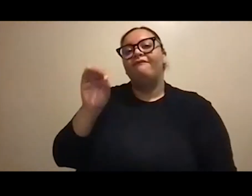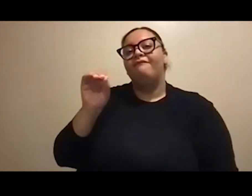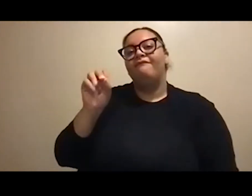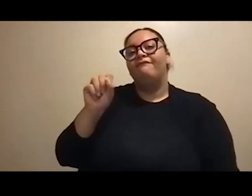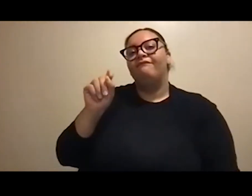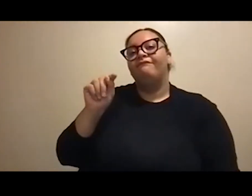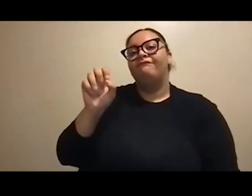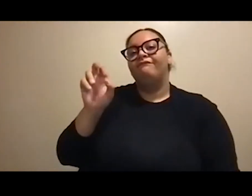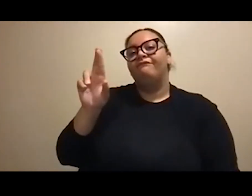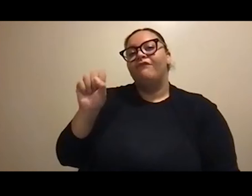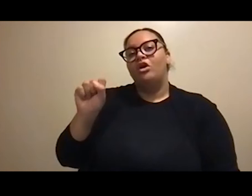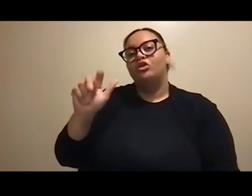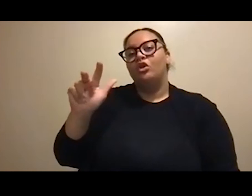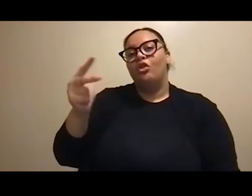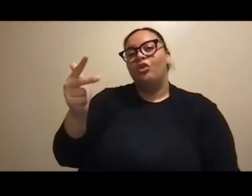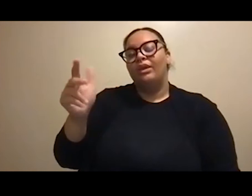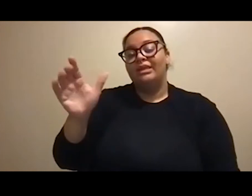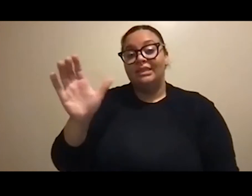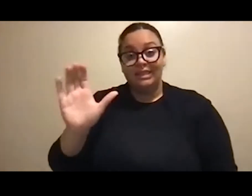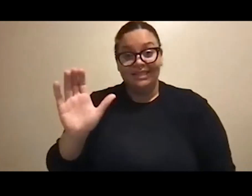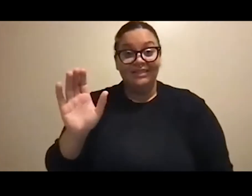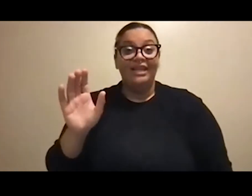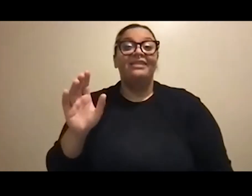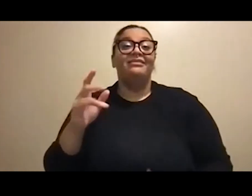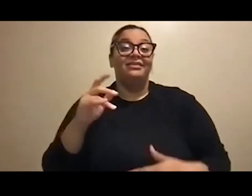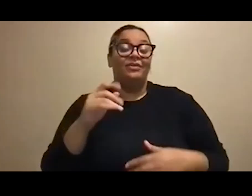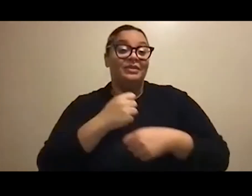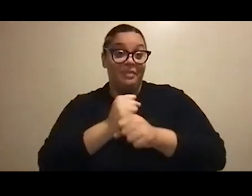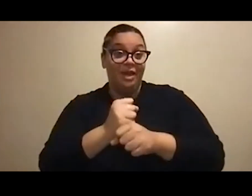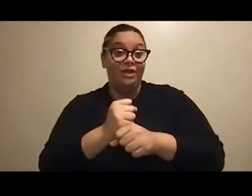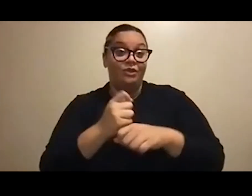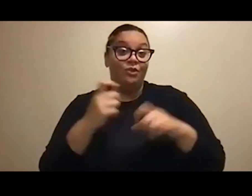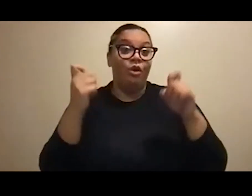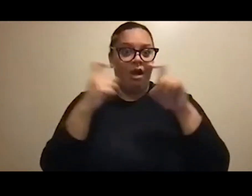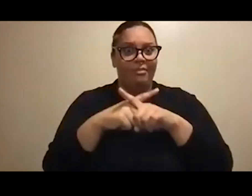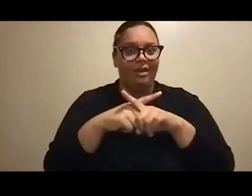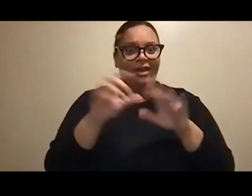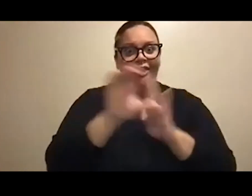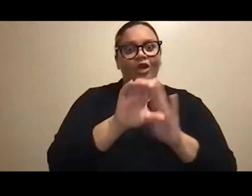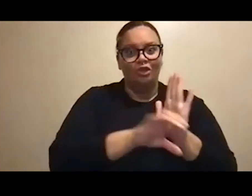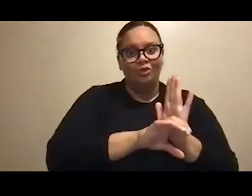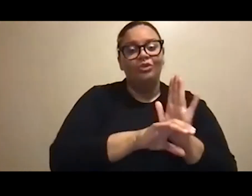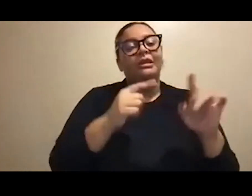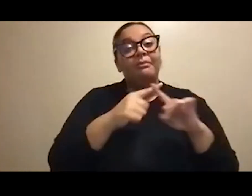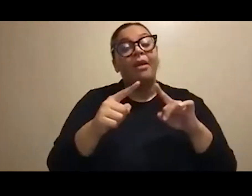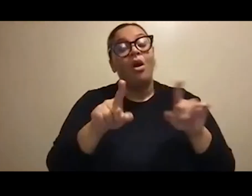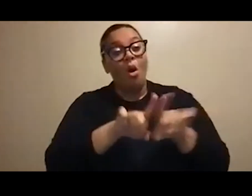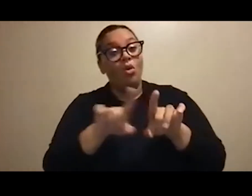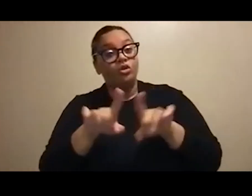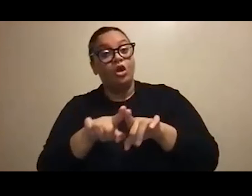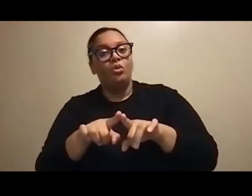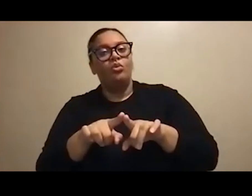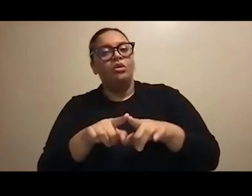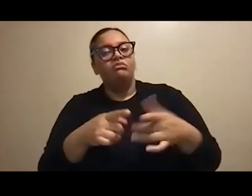which is designed to complicate your understanding of the Constitution, but also sophisticate your understanding of the